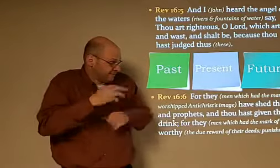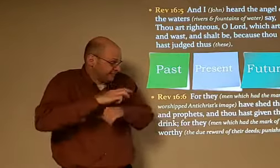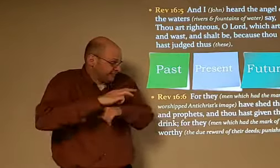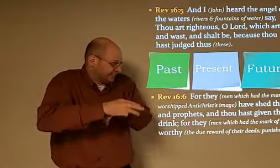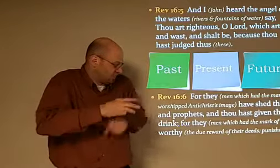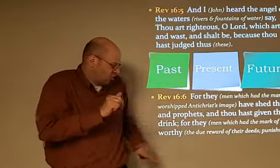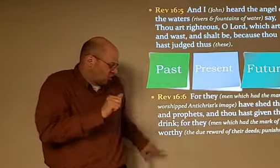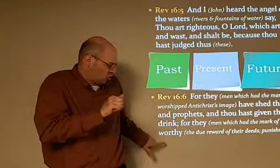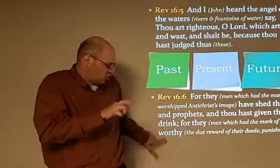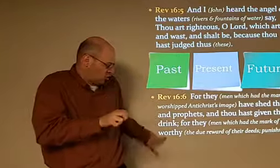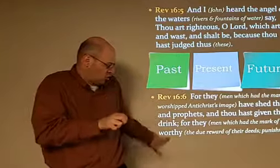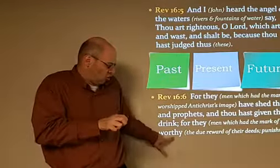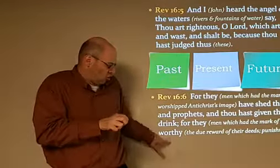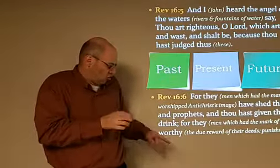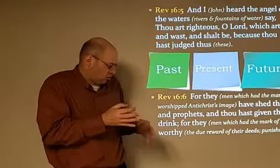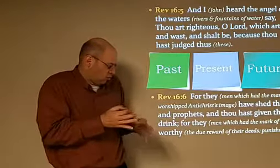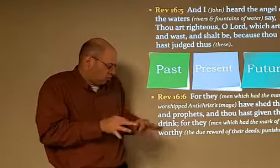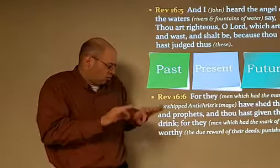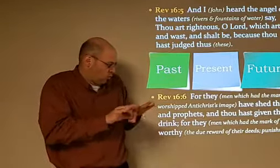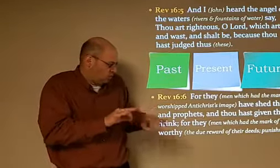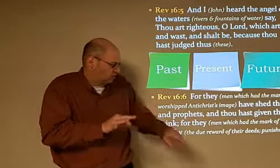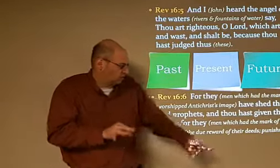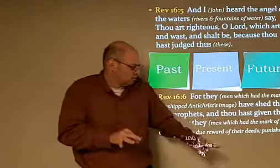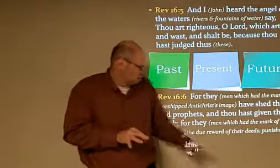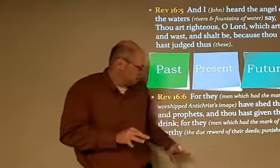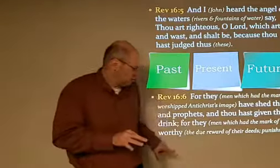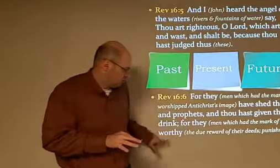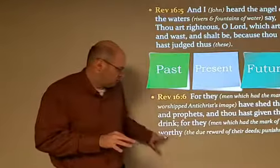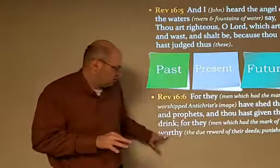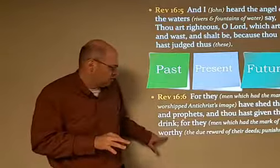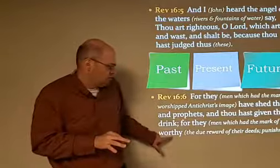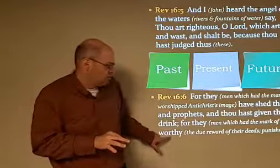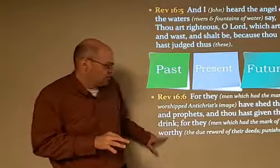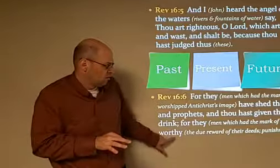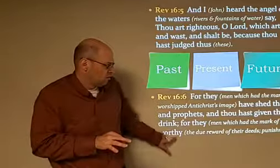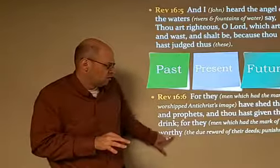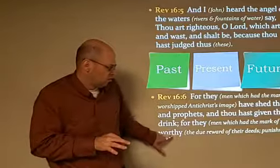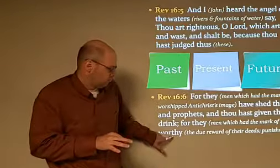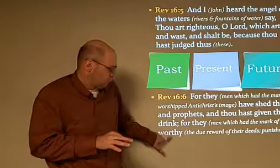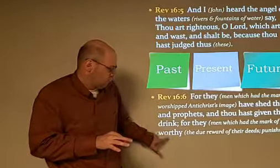beast, They've tortured, they've shed the blood of the saints.